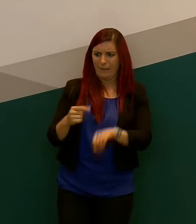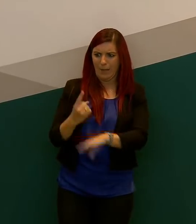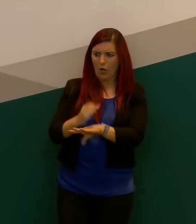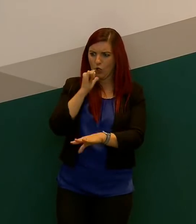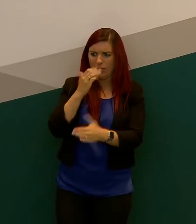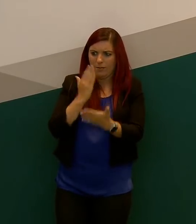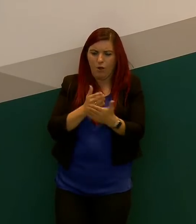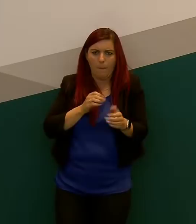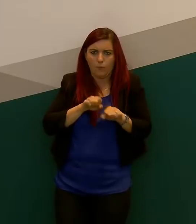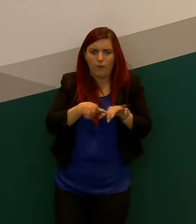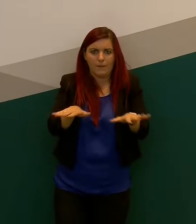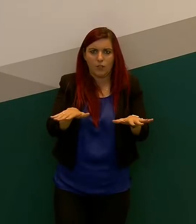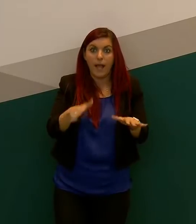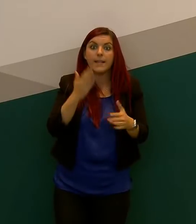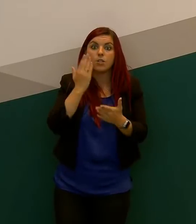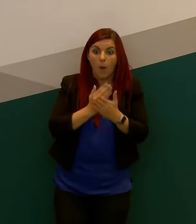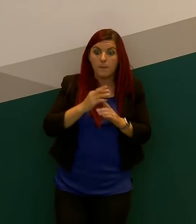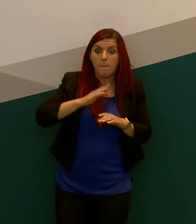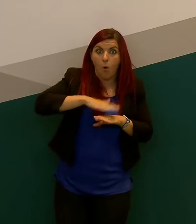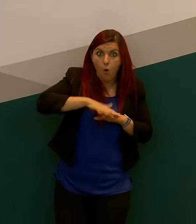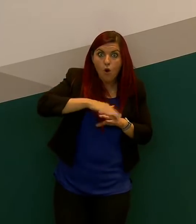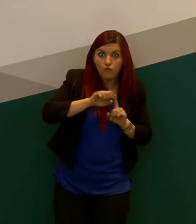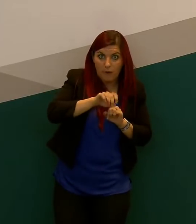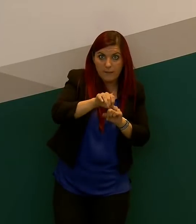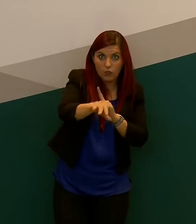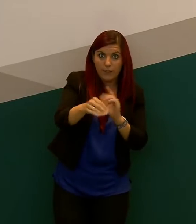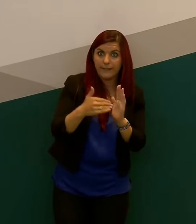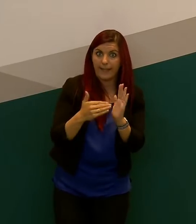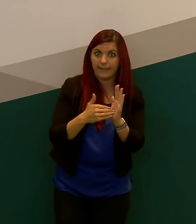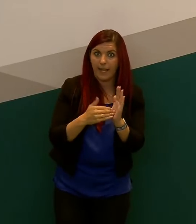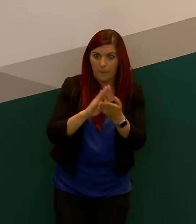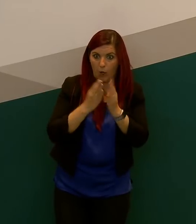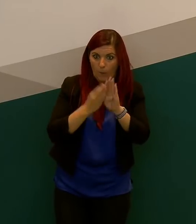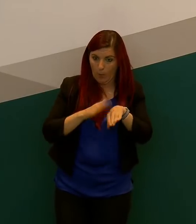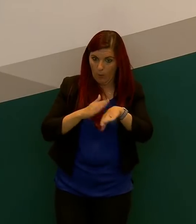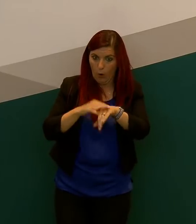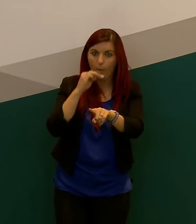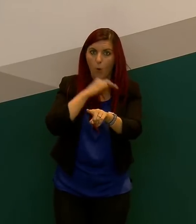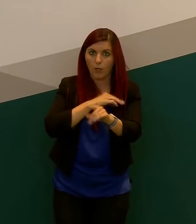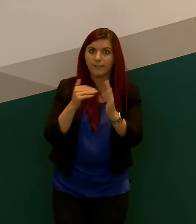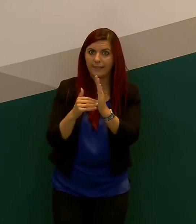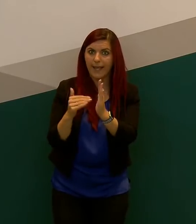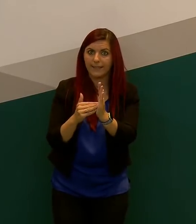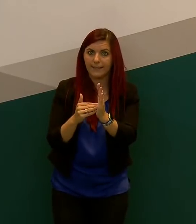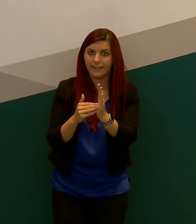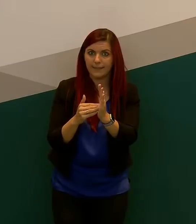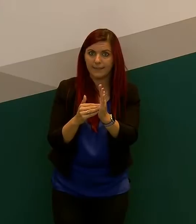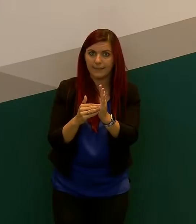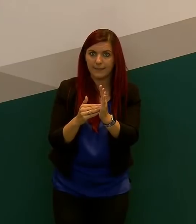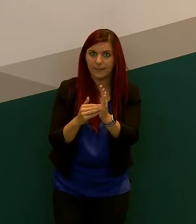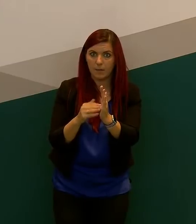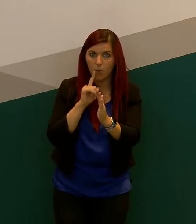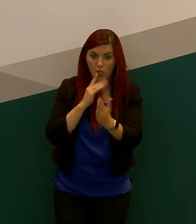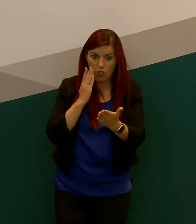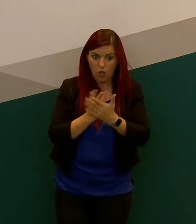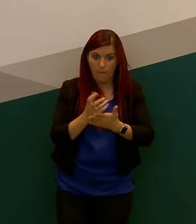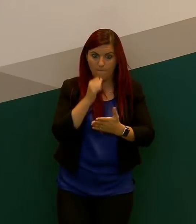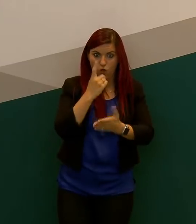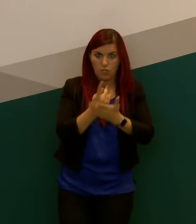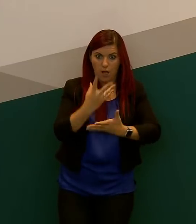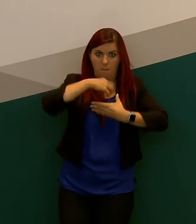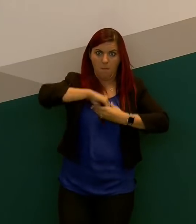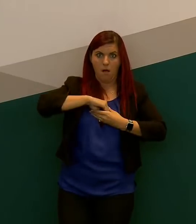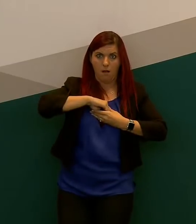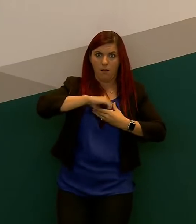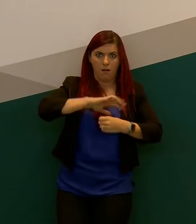onward transmission for those targeted individuals. It becomes more and more important, of course, when we have smaller numbers of cases, that we pick those cases up and that we put